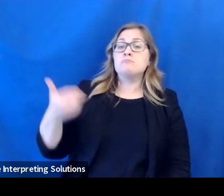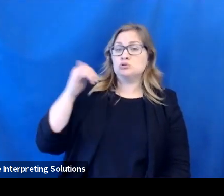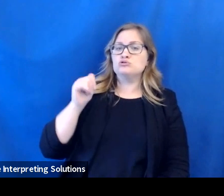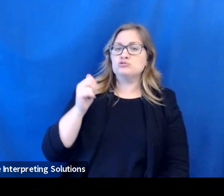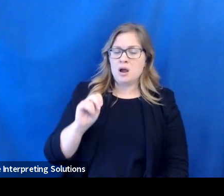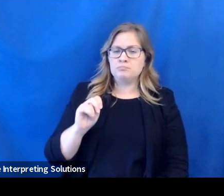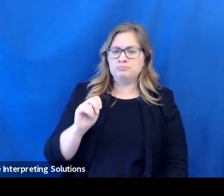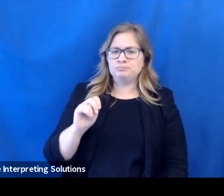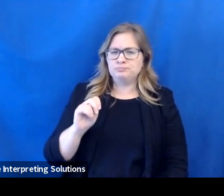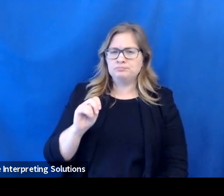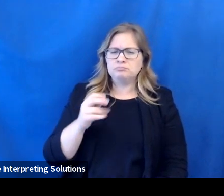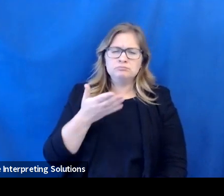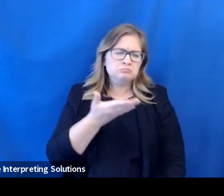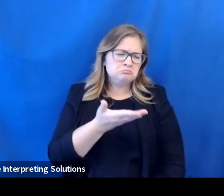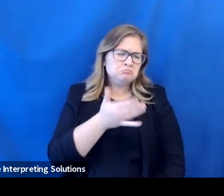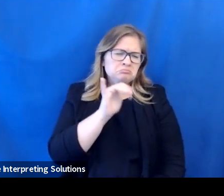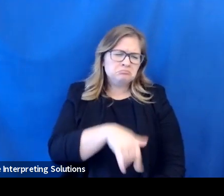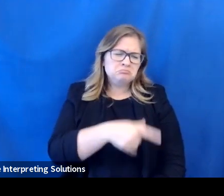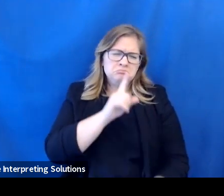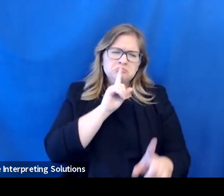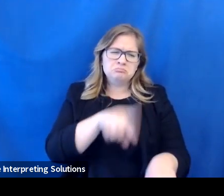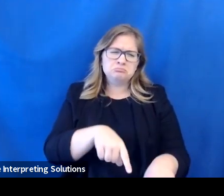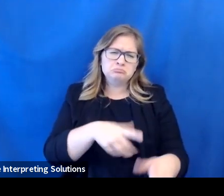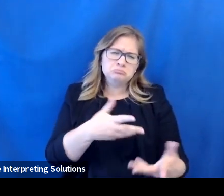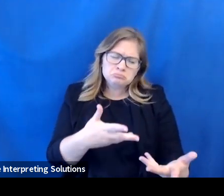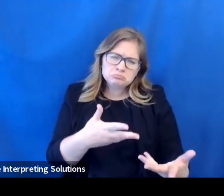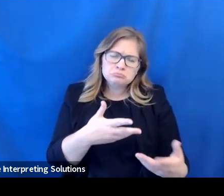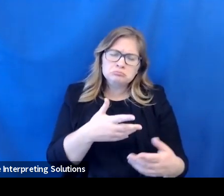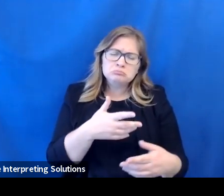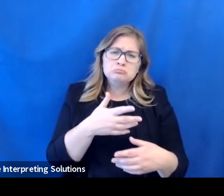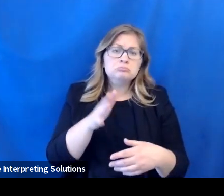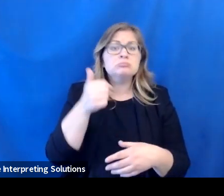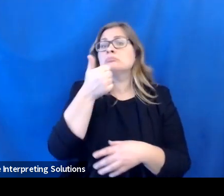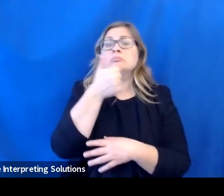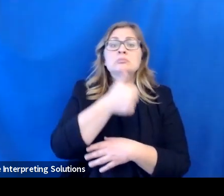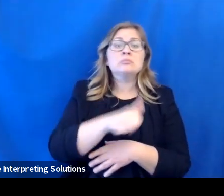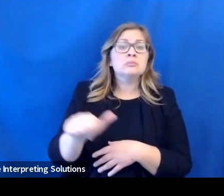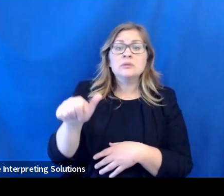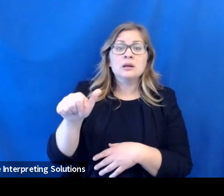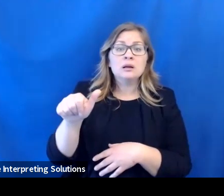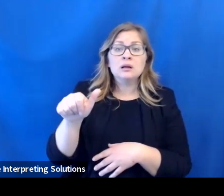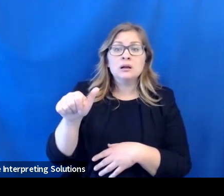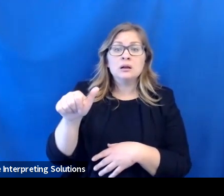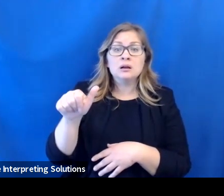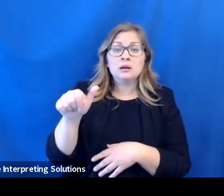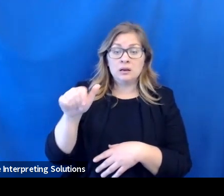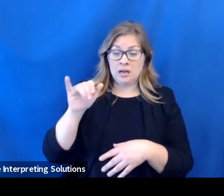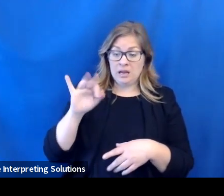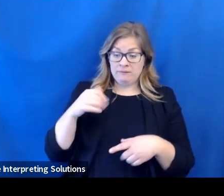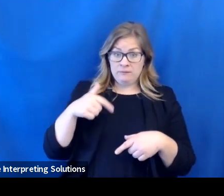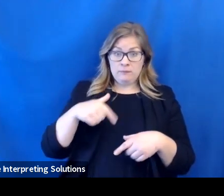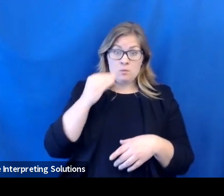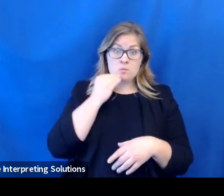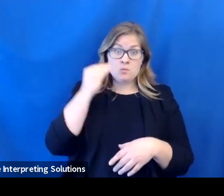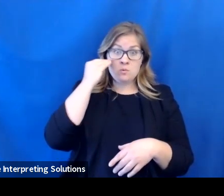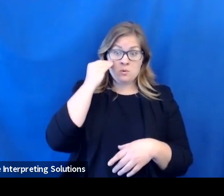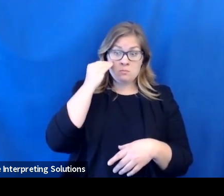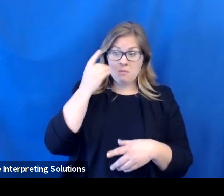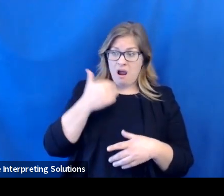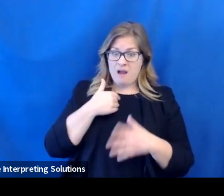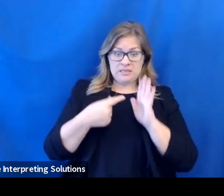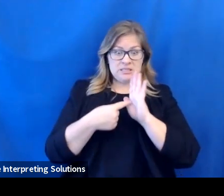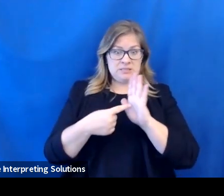that if anyone in the household has symptoms consistent with COVID, that information can be